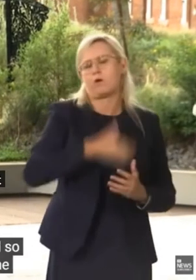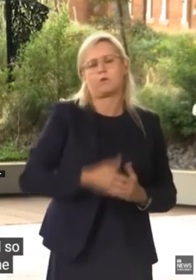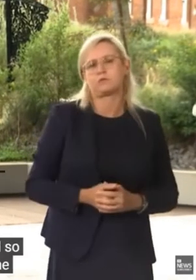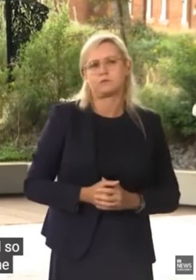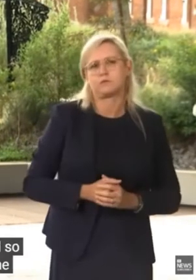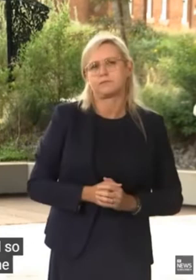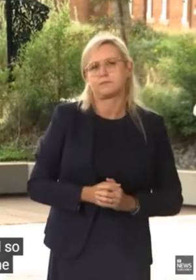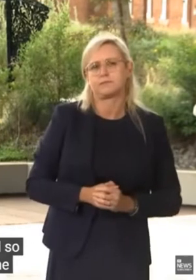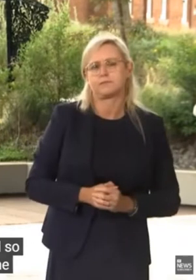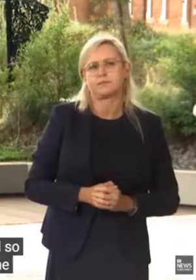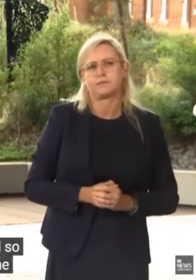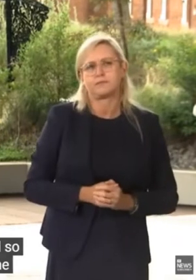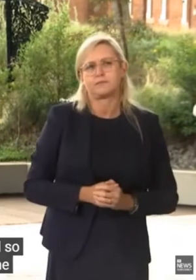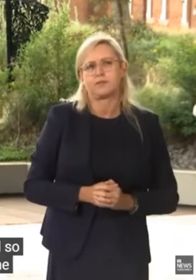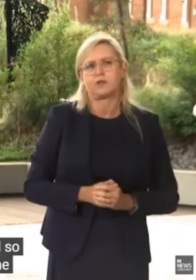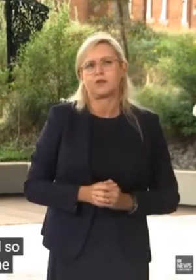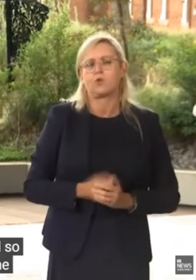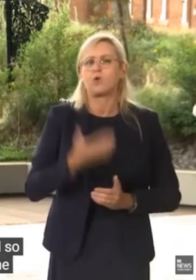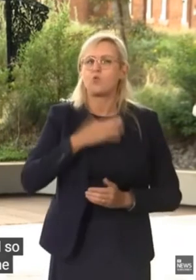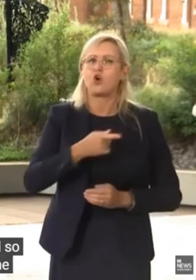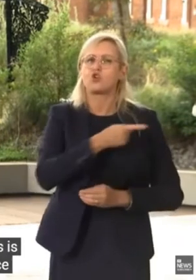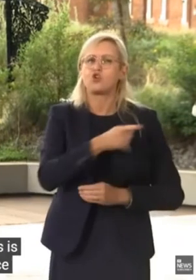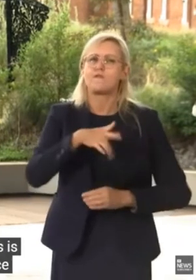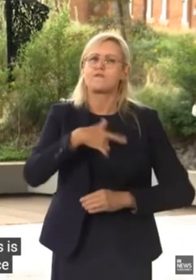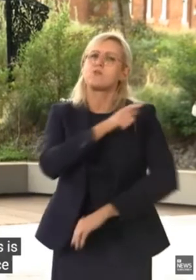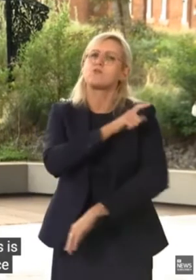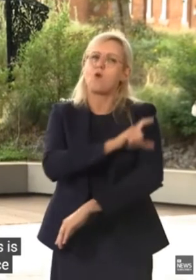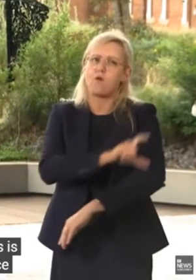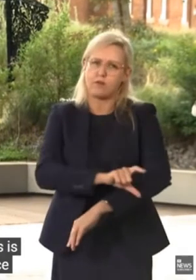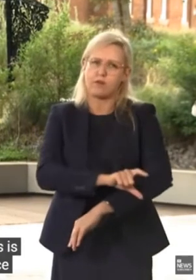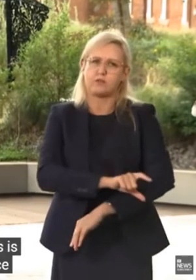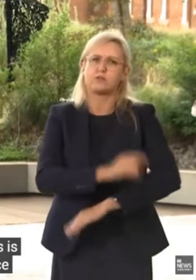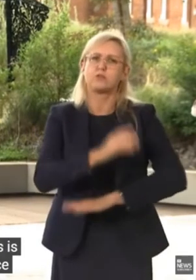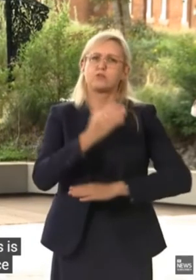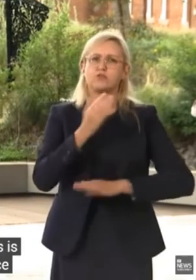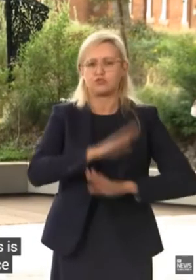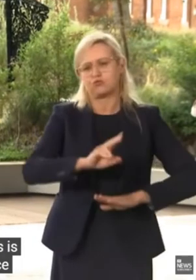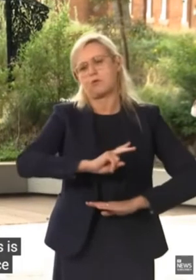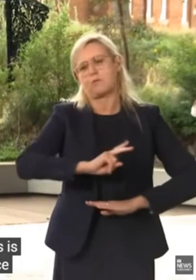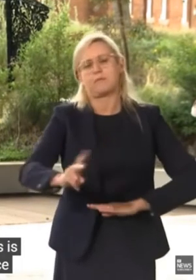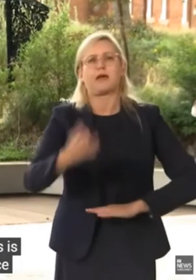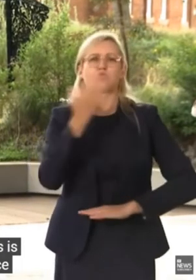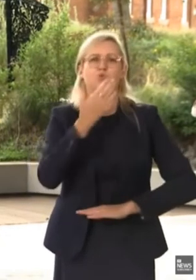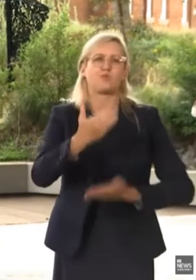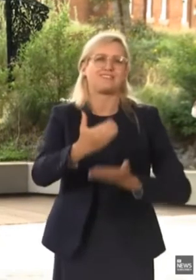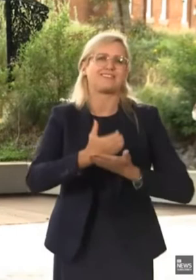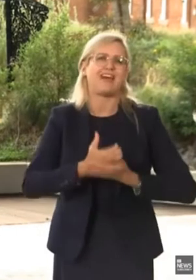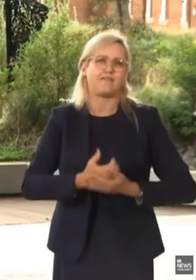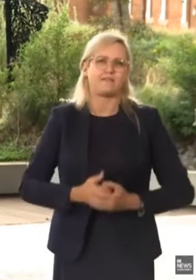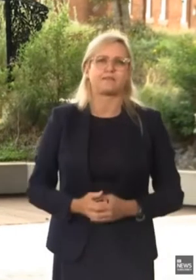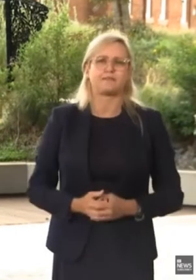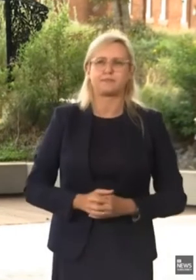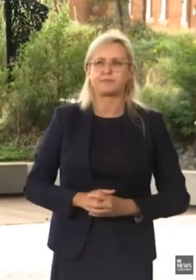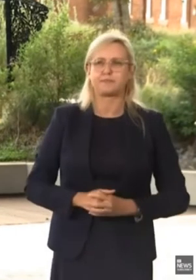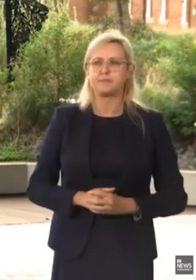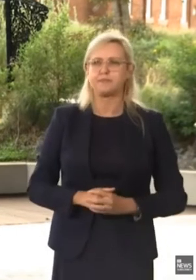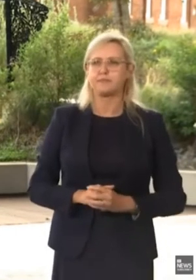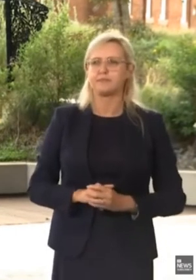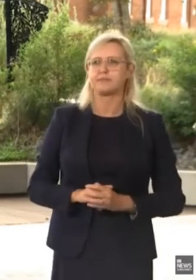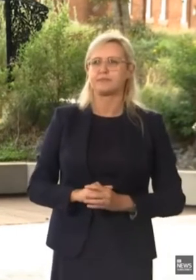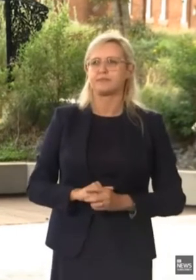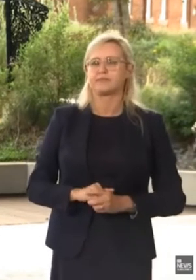This is all about building confidence, bringing people together and getting kids back in the classroom in a safe way. Why did you decide